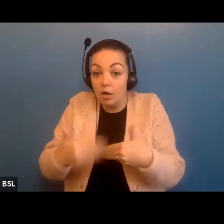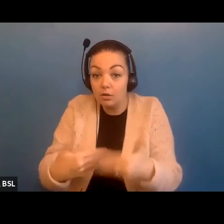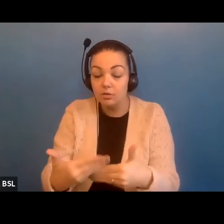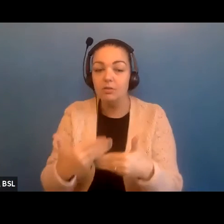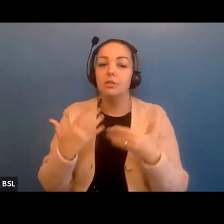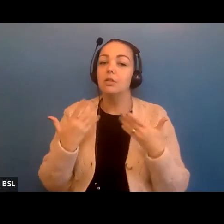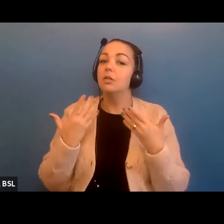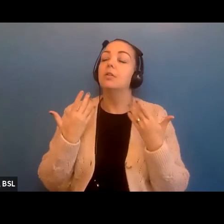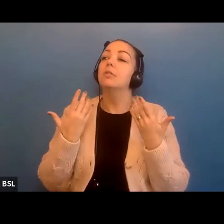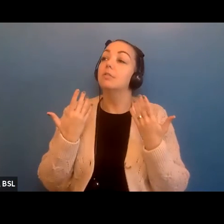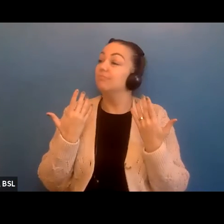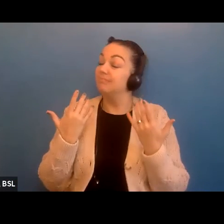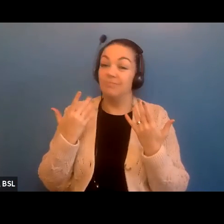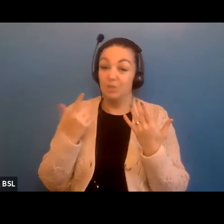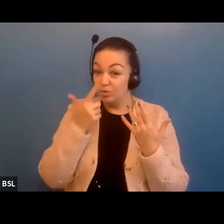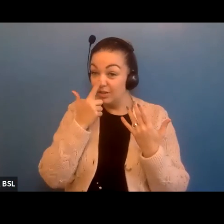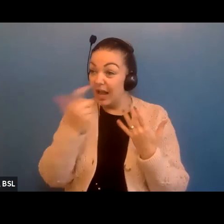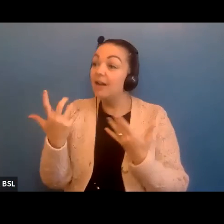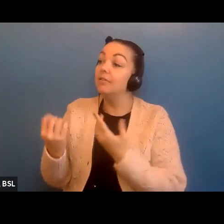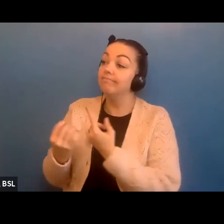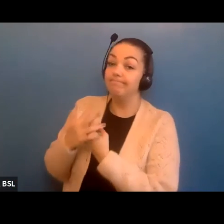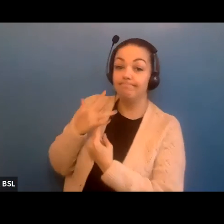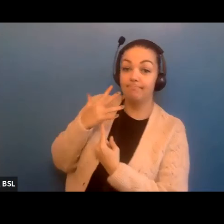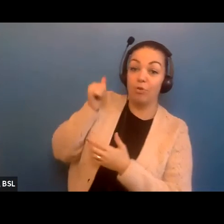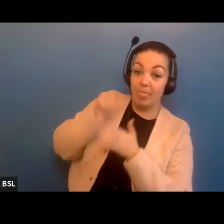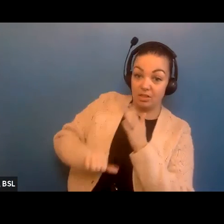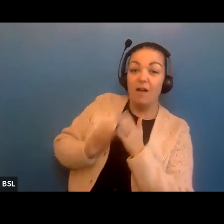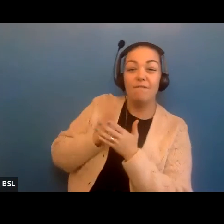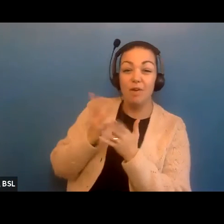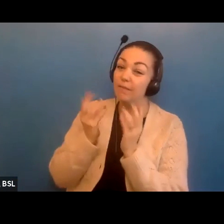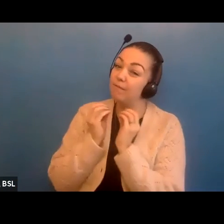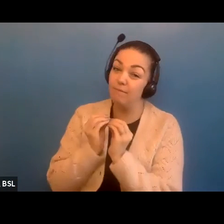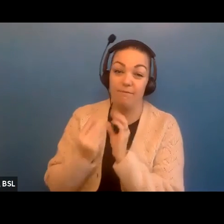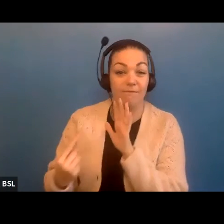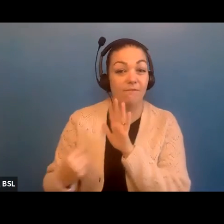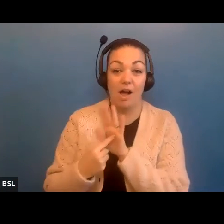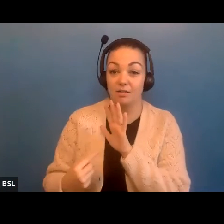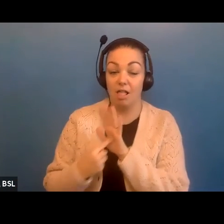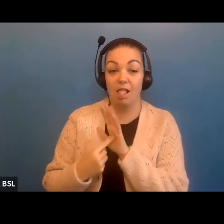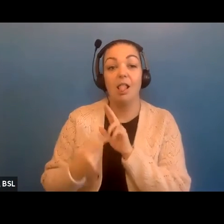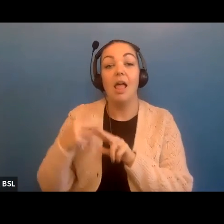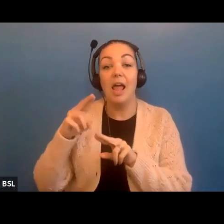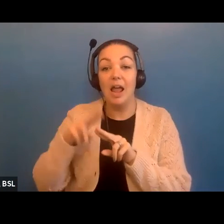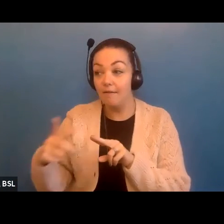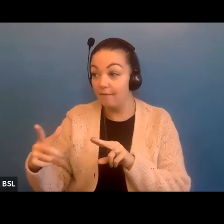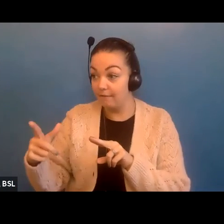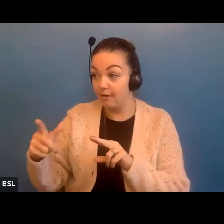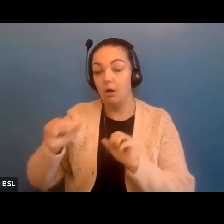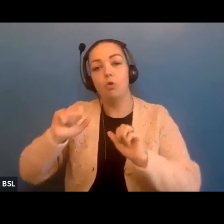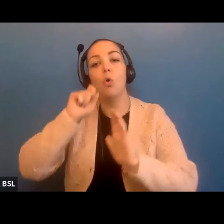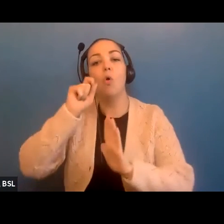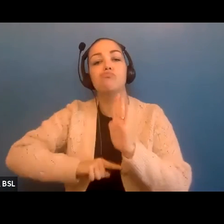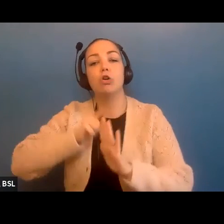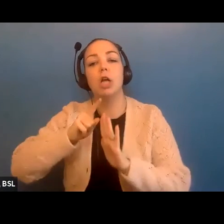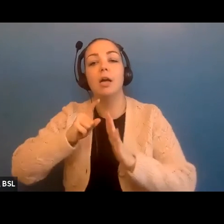has been reflected elsewhere, is vital. And if you can cost it from the start of a project.